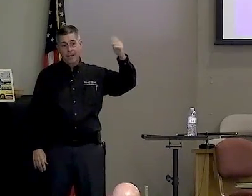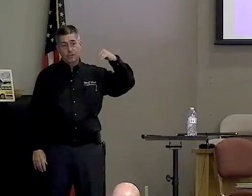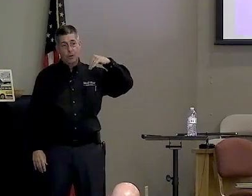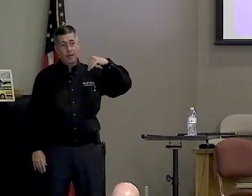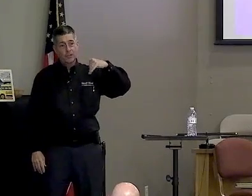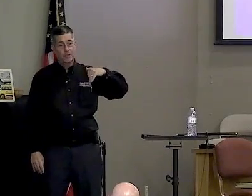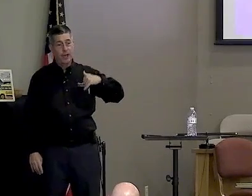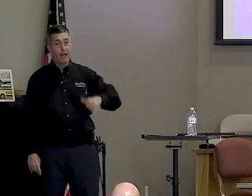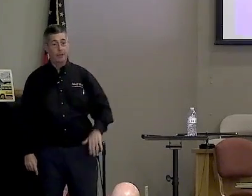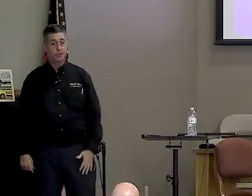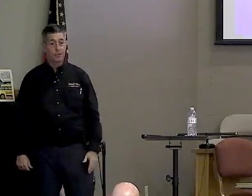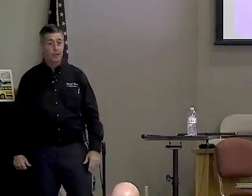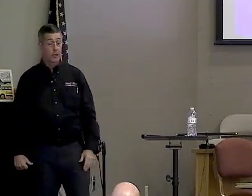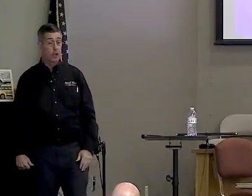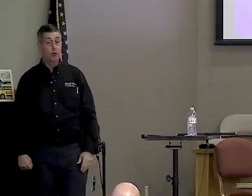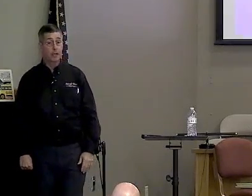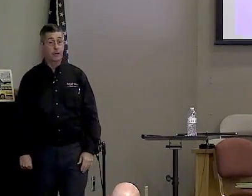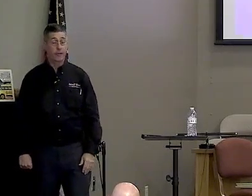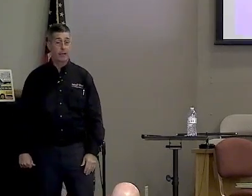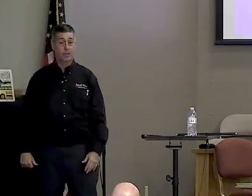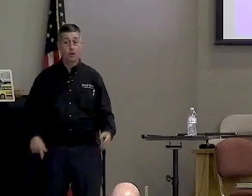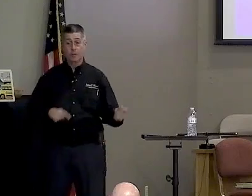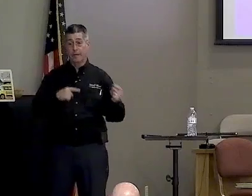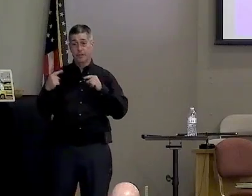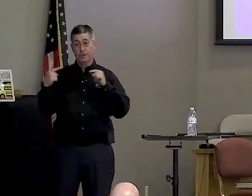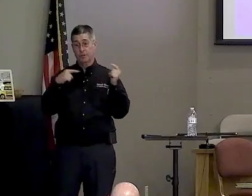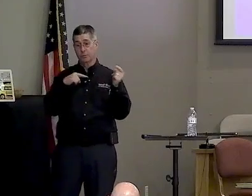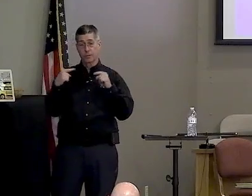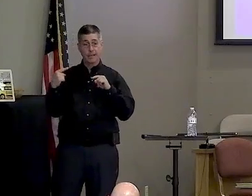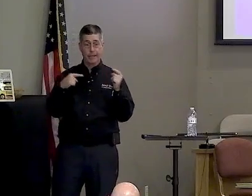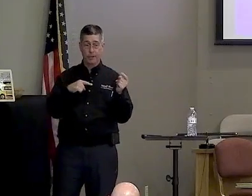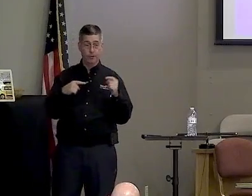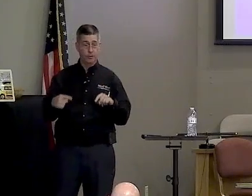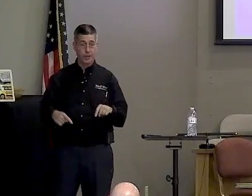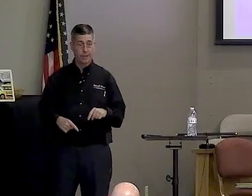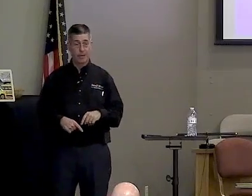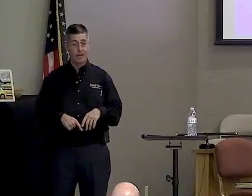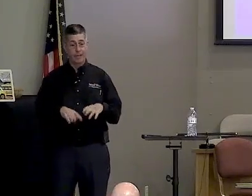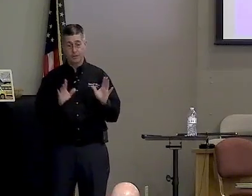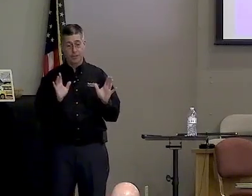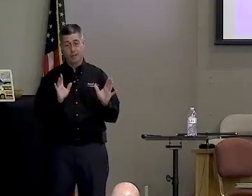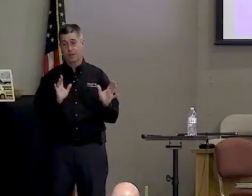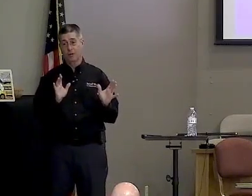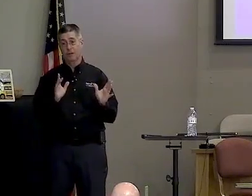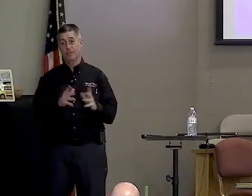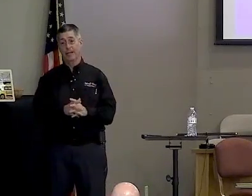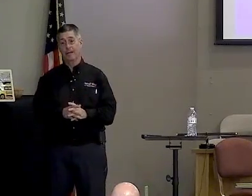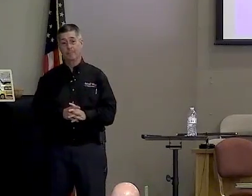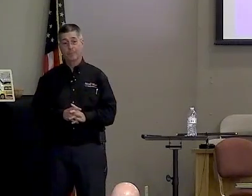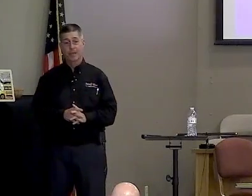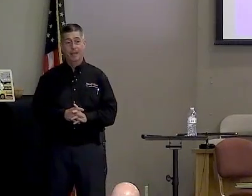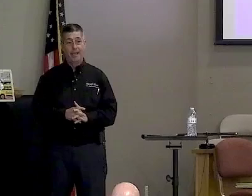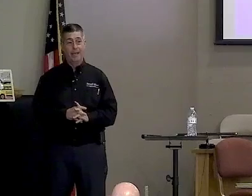so it is a challenge. The cochlear thing, the cochlear issue is really huge. And a lot of kids are getting cochlears now. And